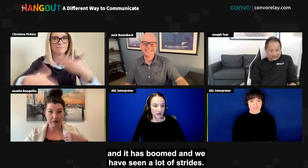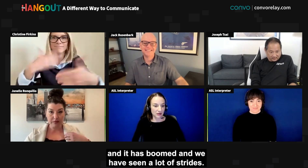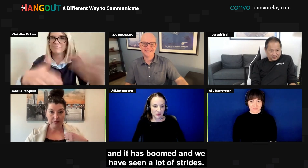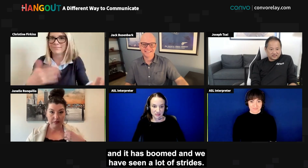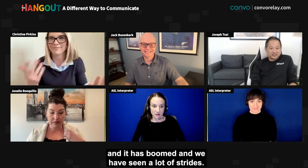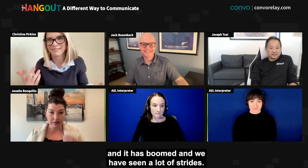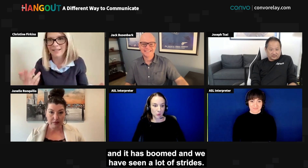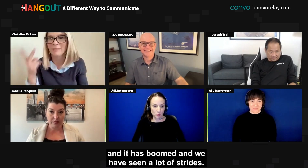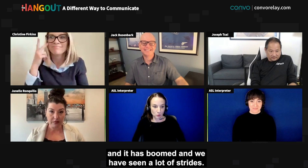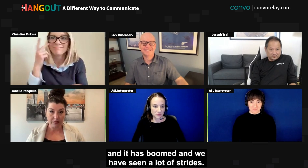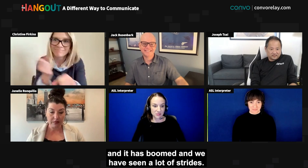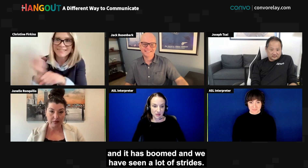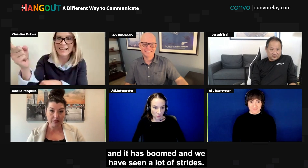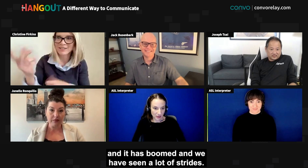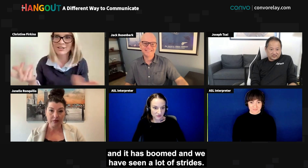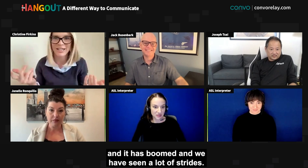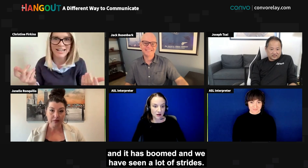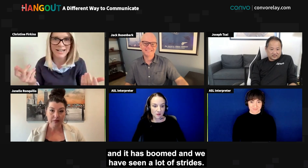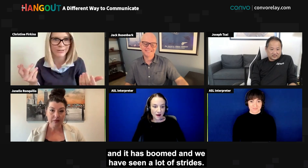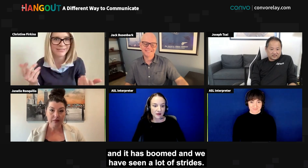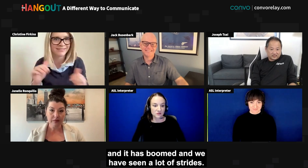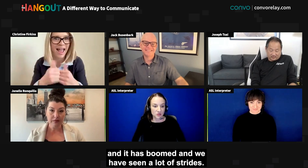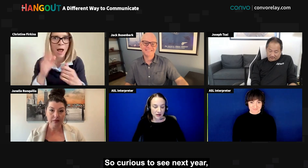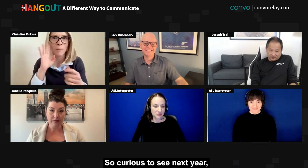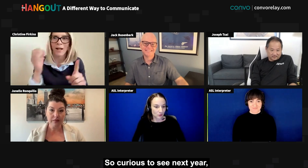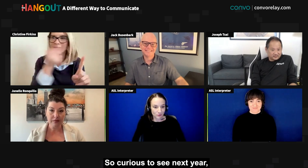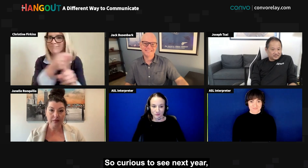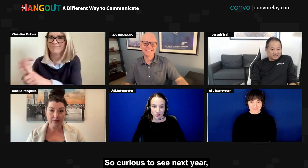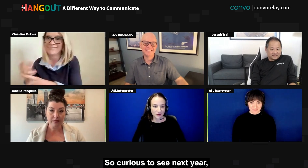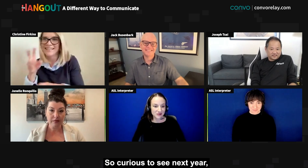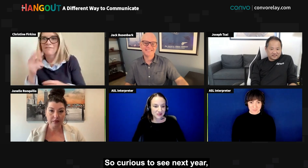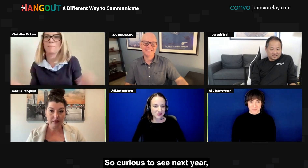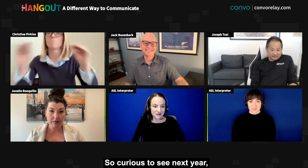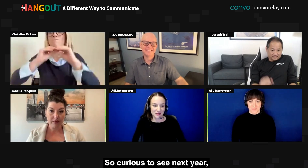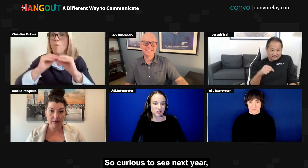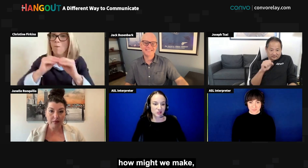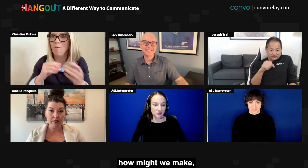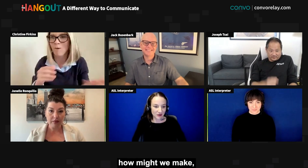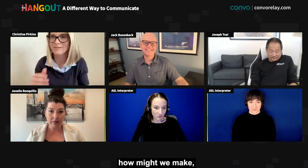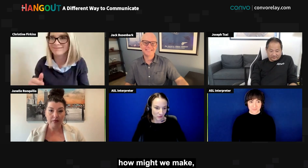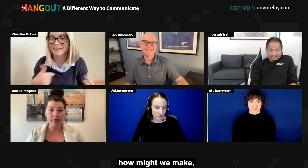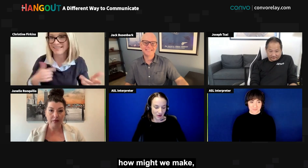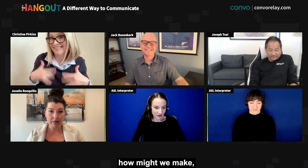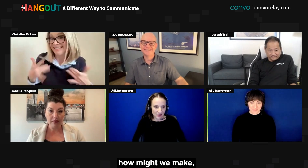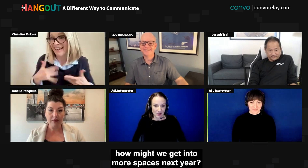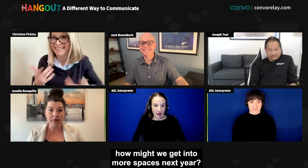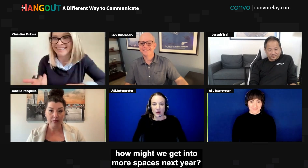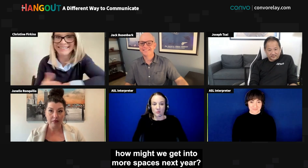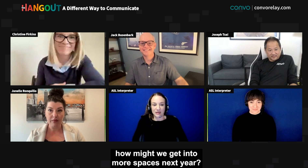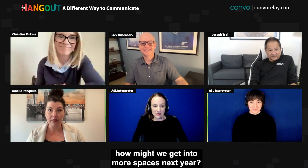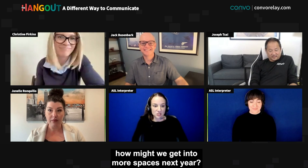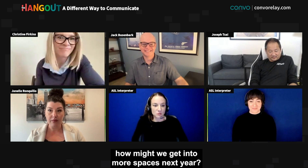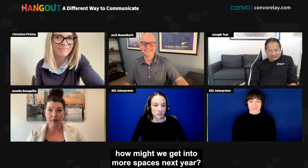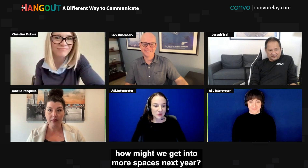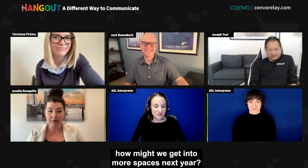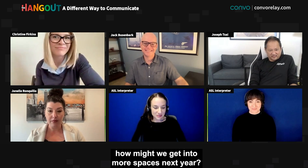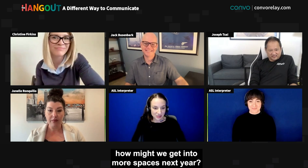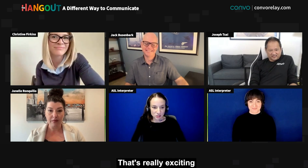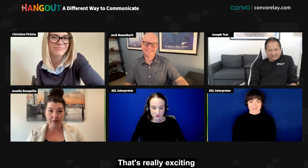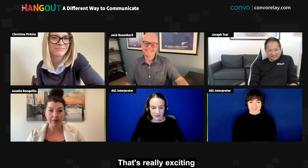it has boomed and we have seen a lot of strides. So curious to see next year, how might we get into more spaces next year? That's